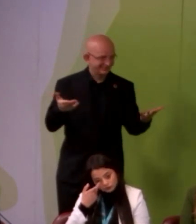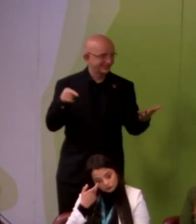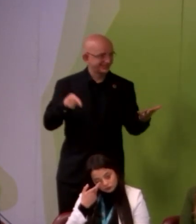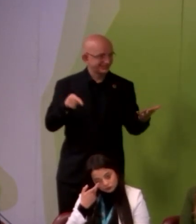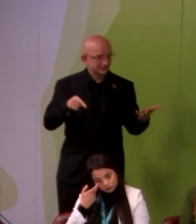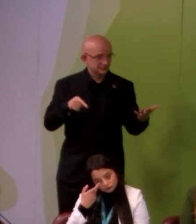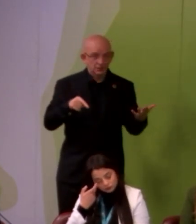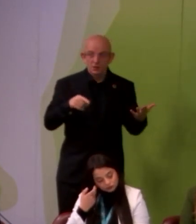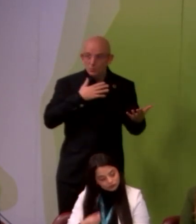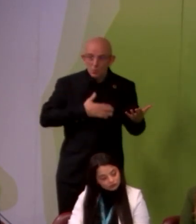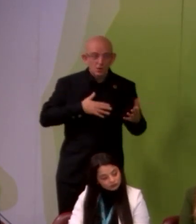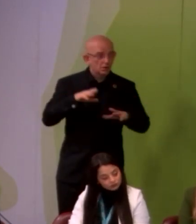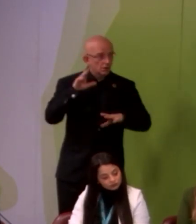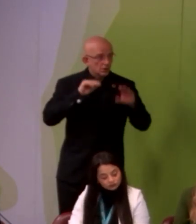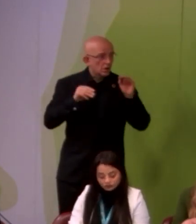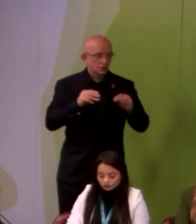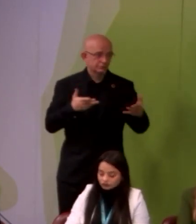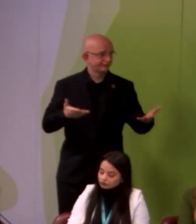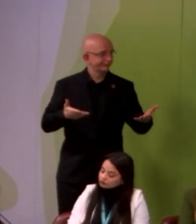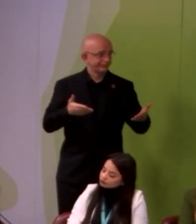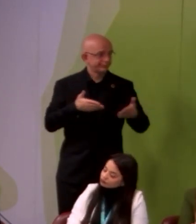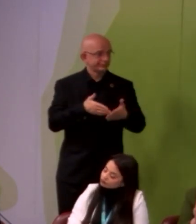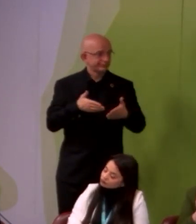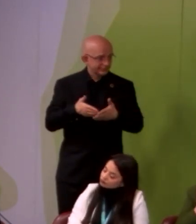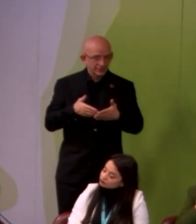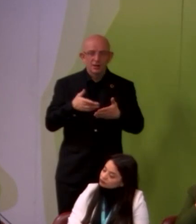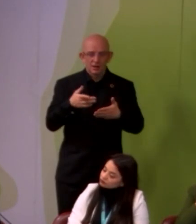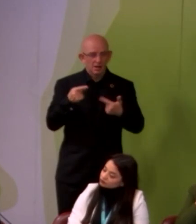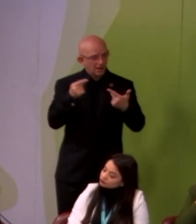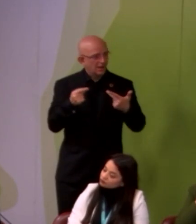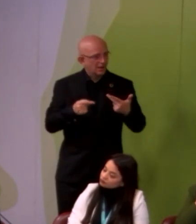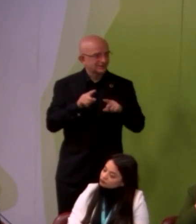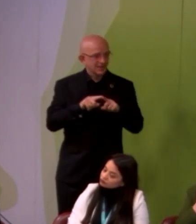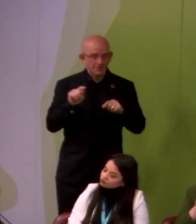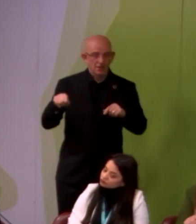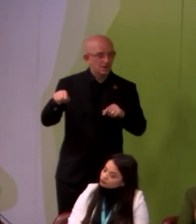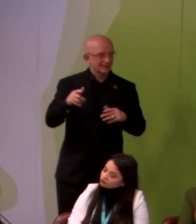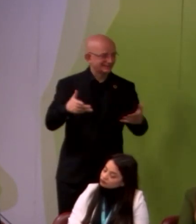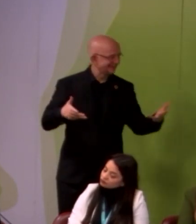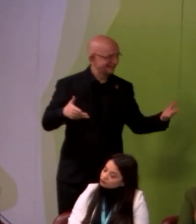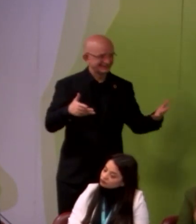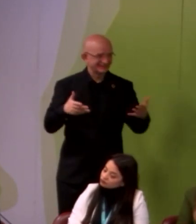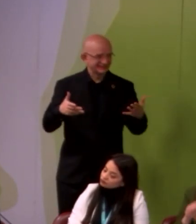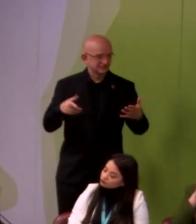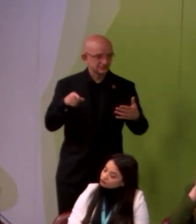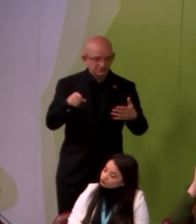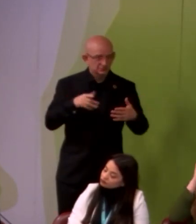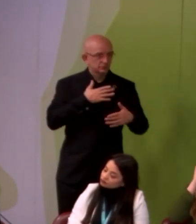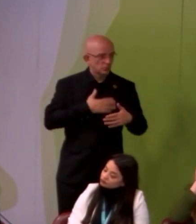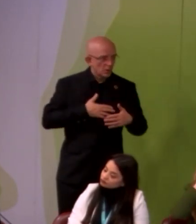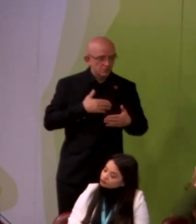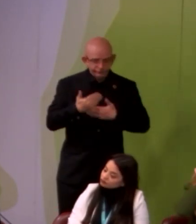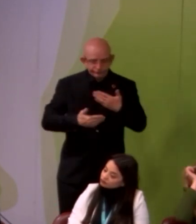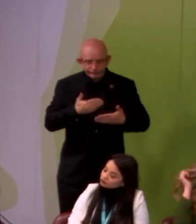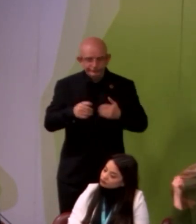said in another side event, it's not because there is digitalization or there are some ICT activities that they are accessible to